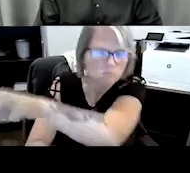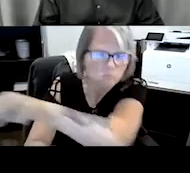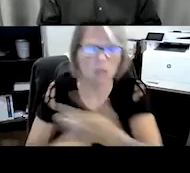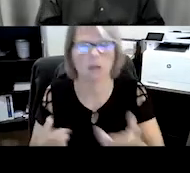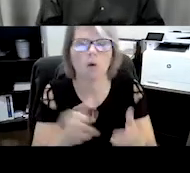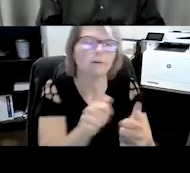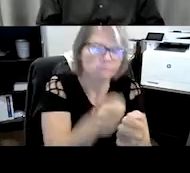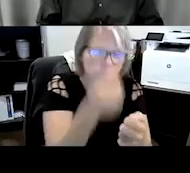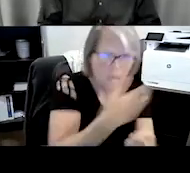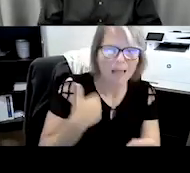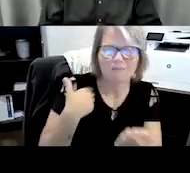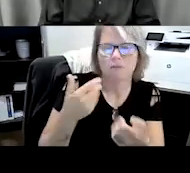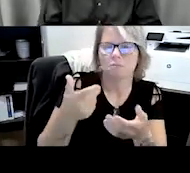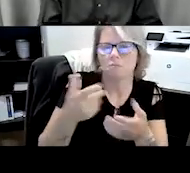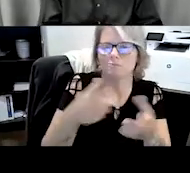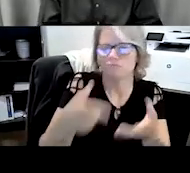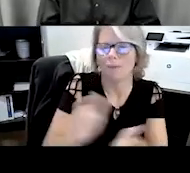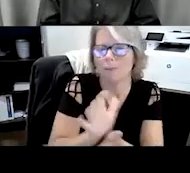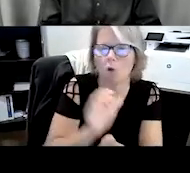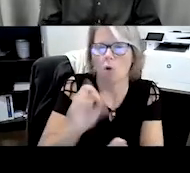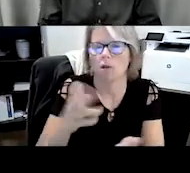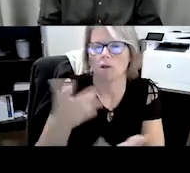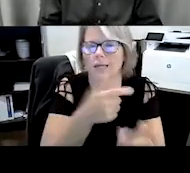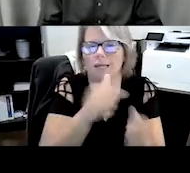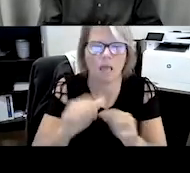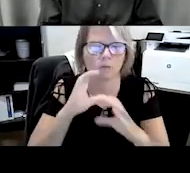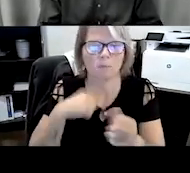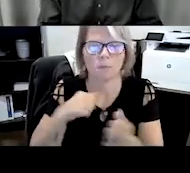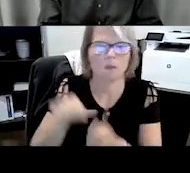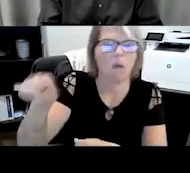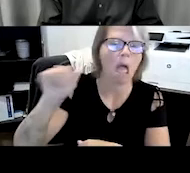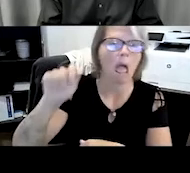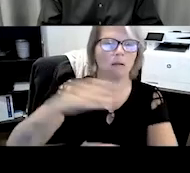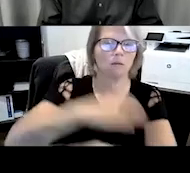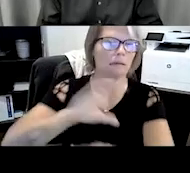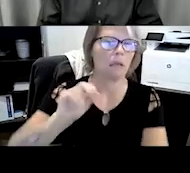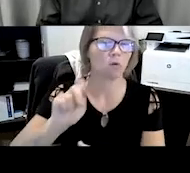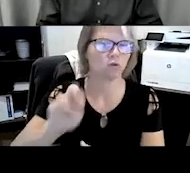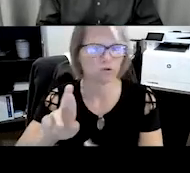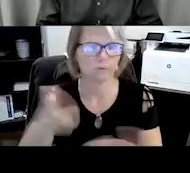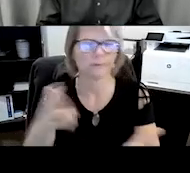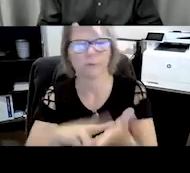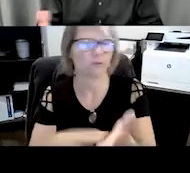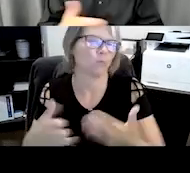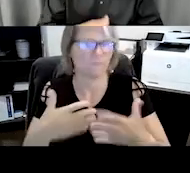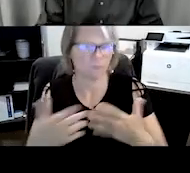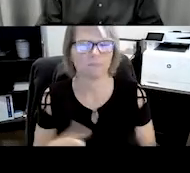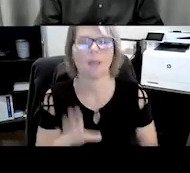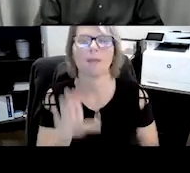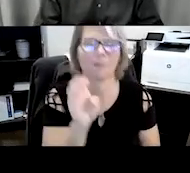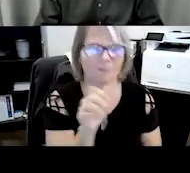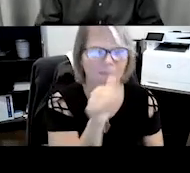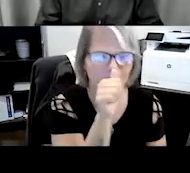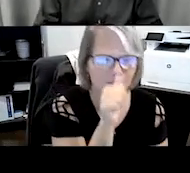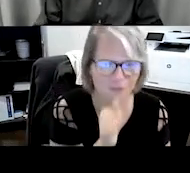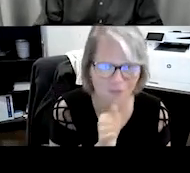Show us where you may have paper and pen or pencil if we need to communicate with you. It may be up on the